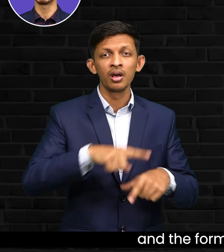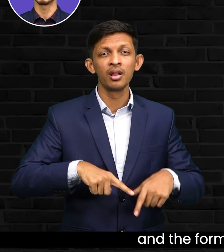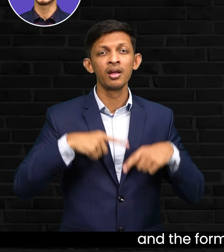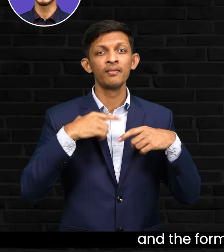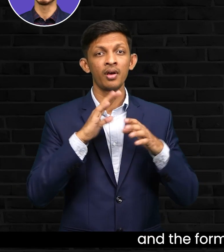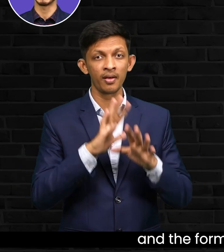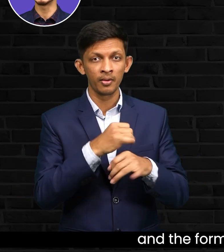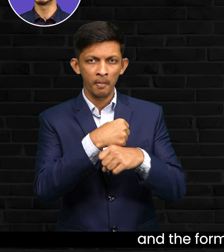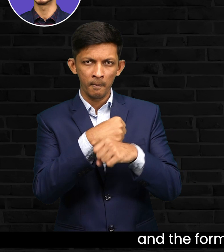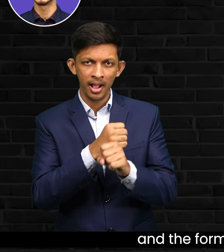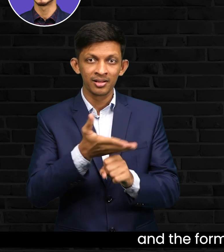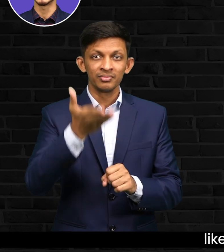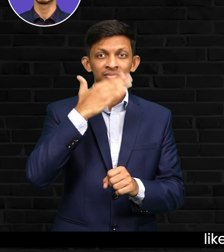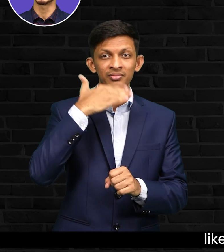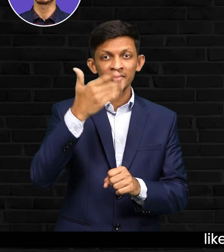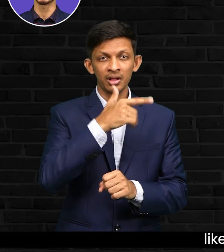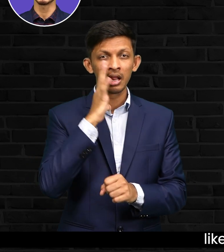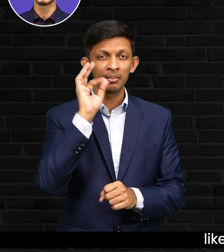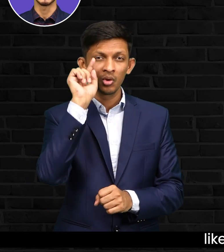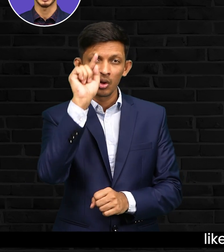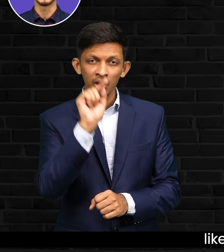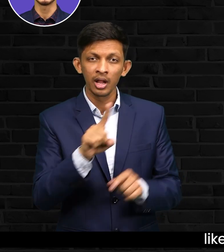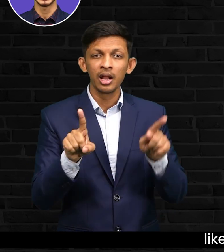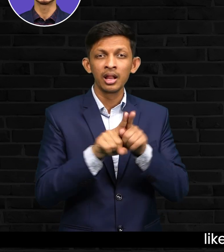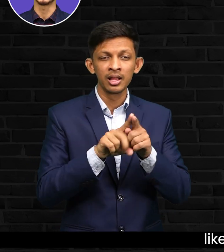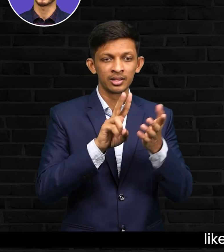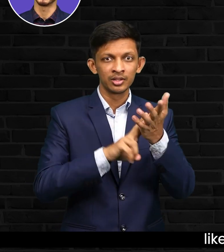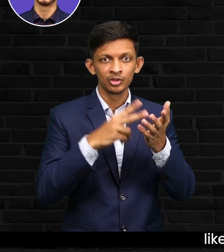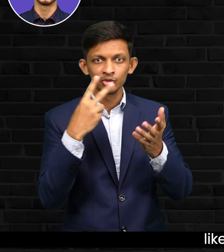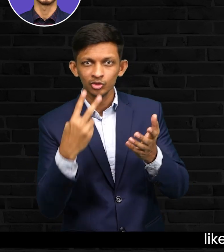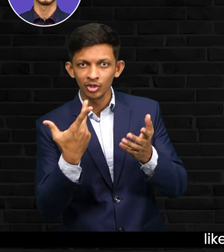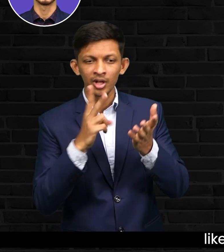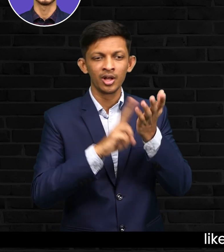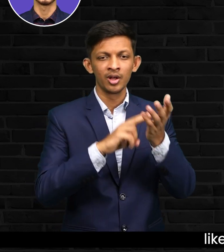formation of oxides of elements like nitrogen, iron, etc.